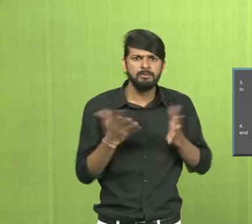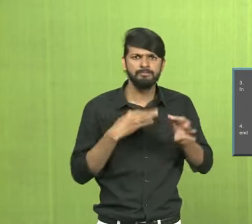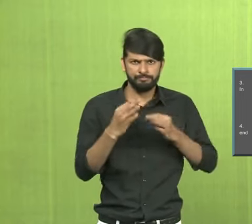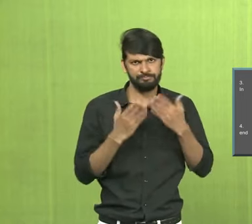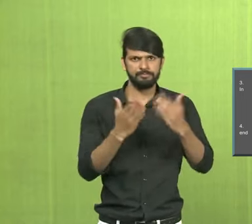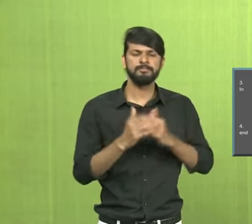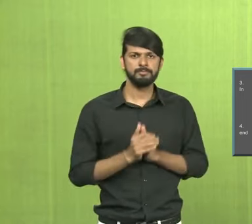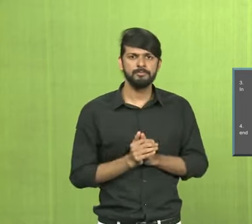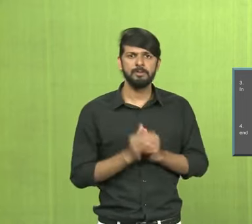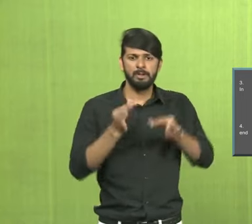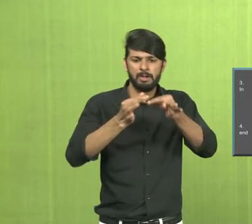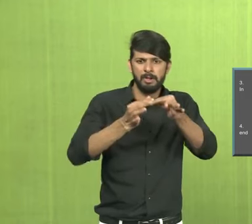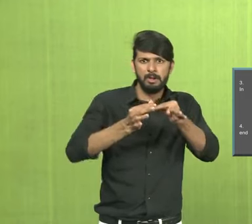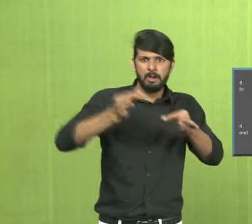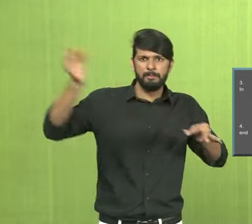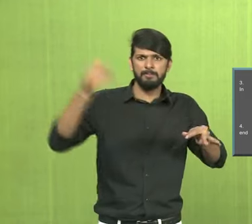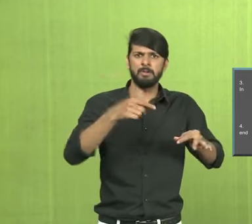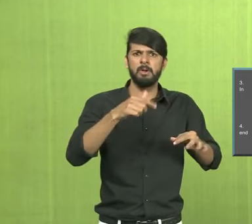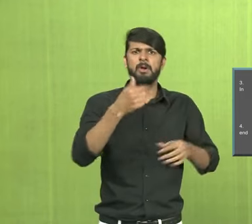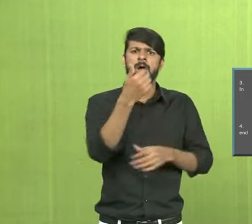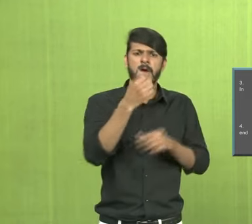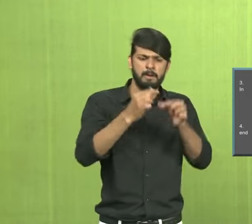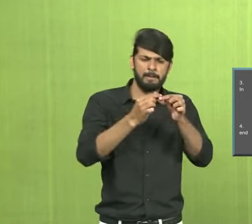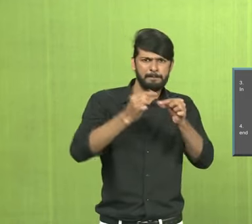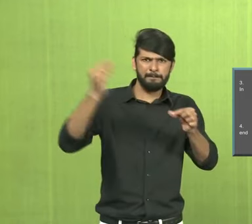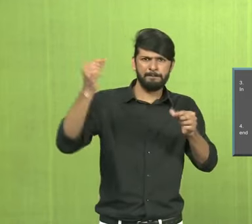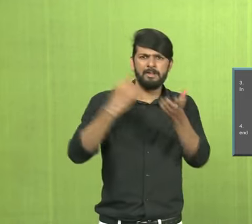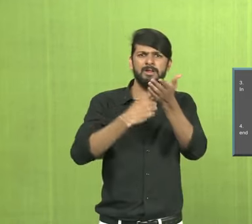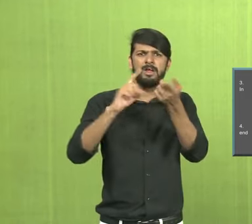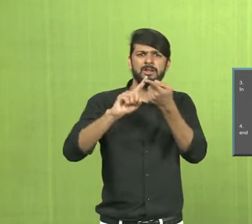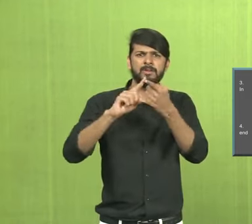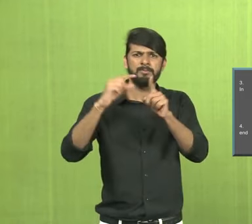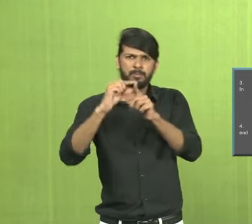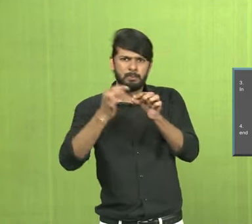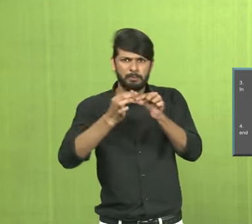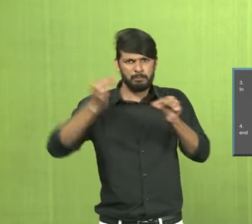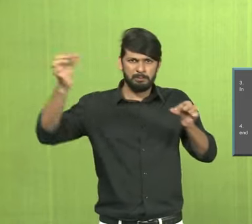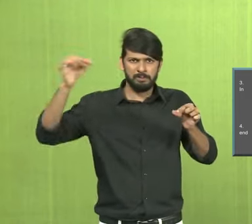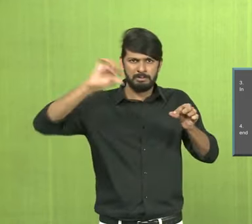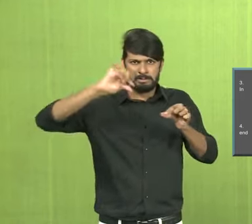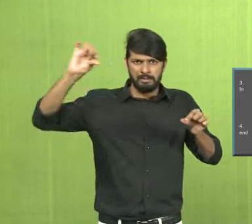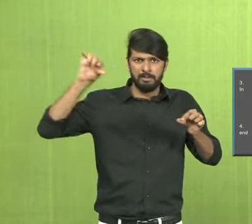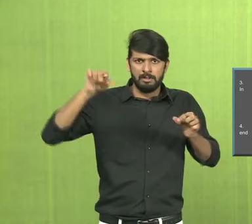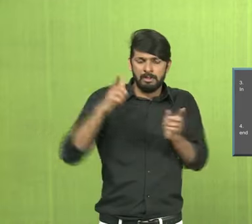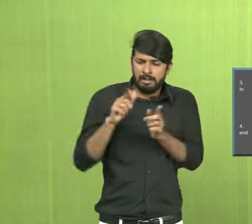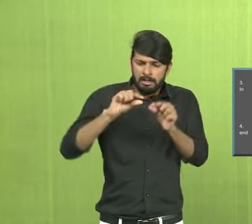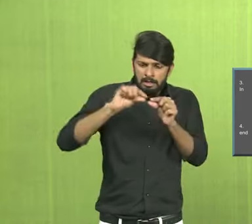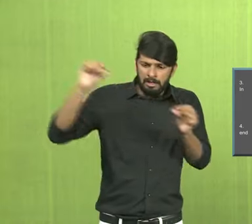How do you prepare the kalam? The kalam is prepared by sharpening